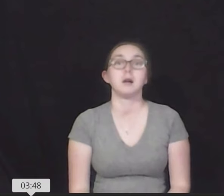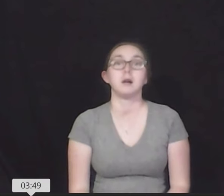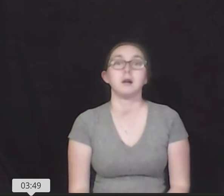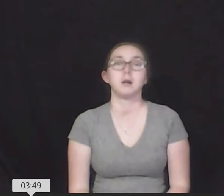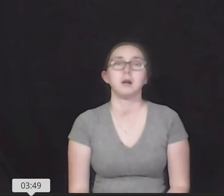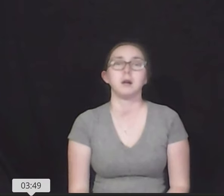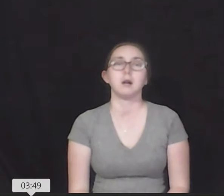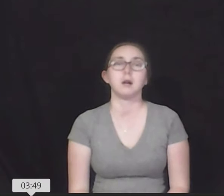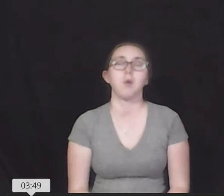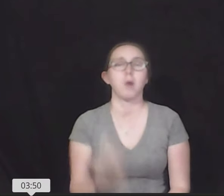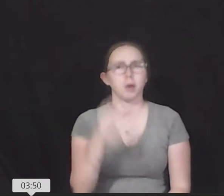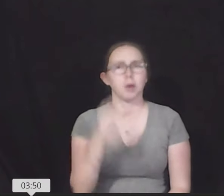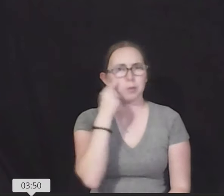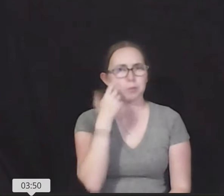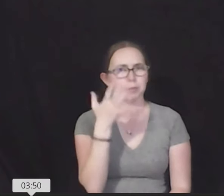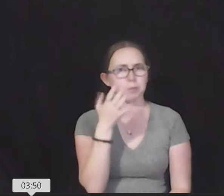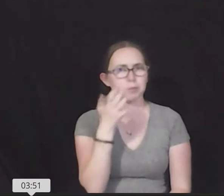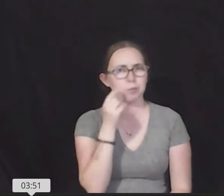What do you think?